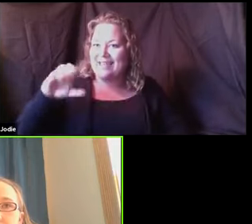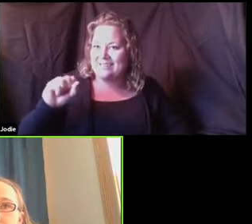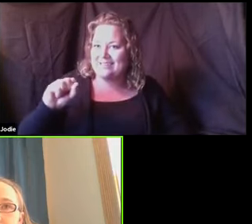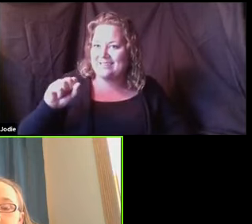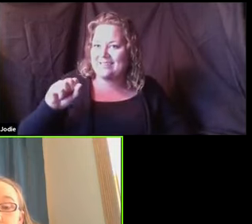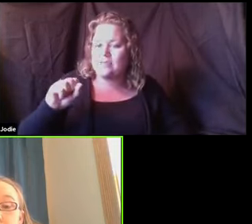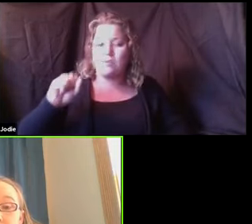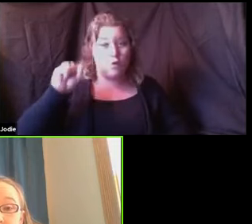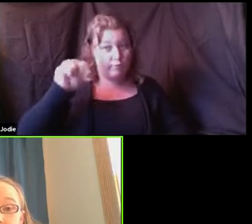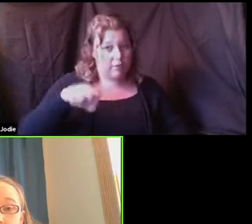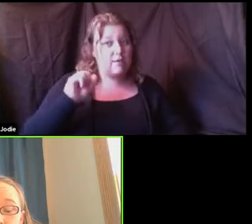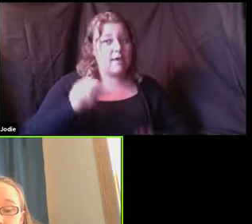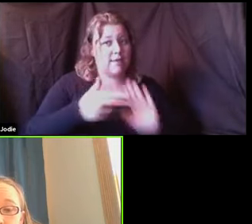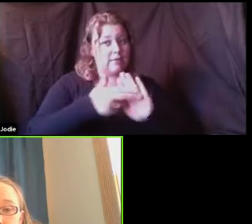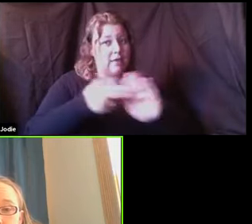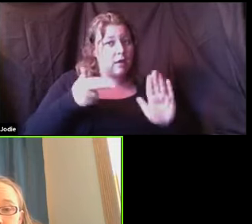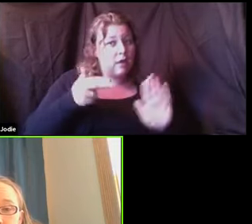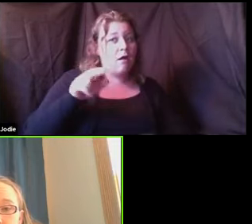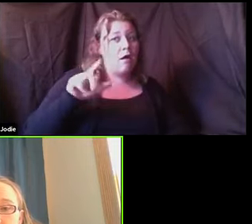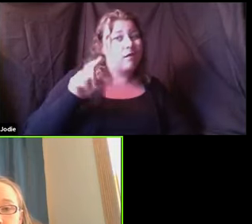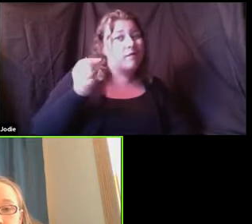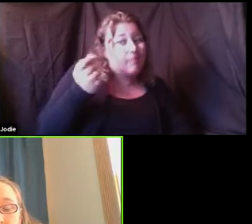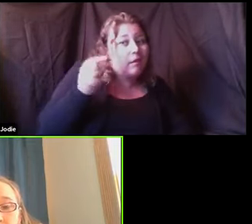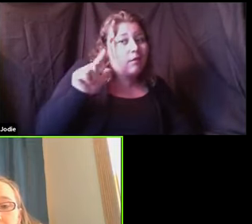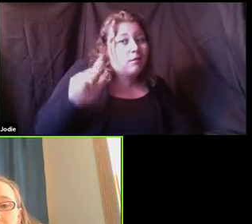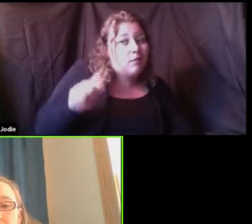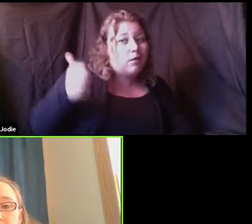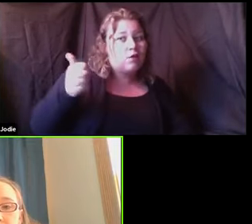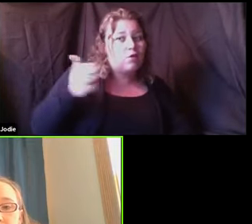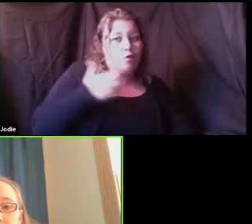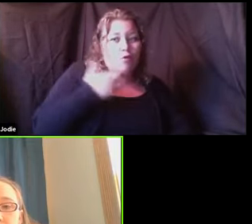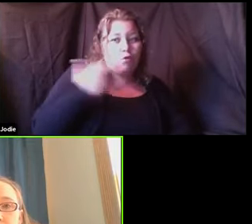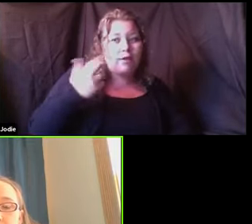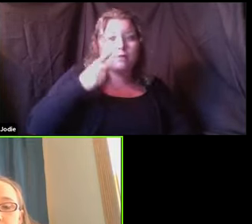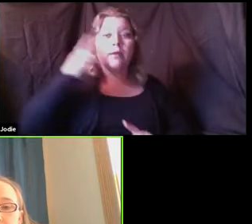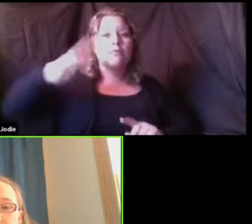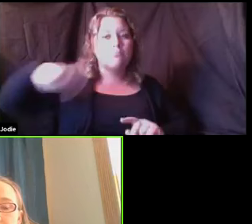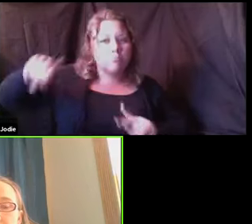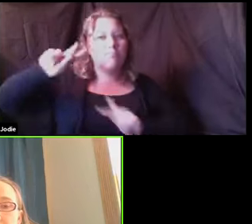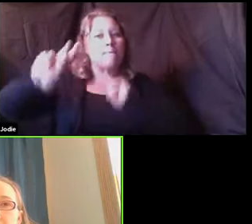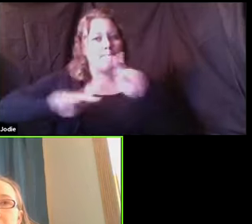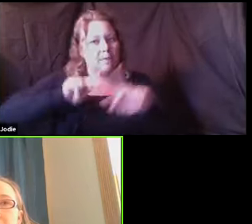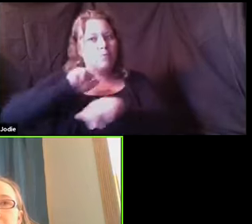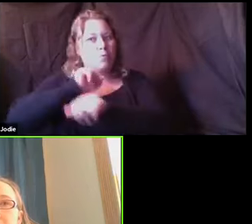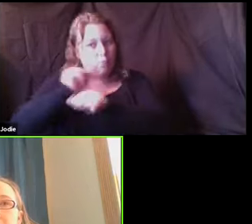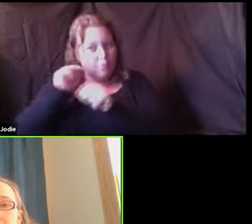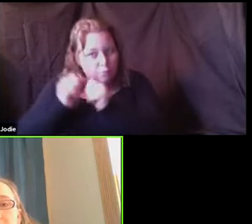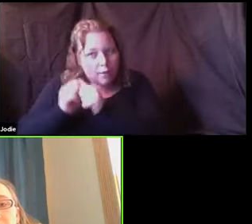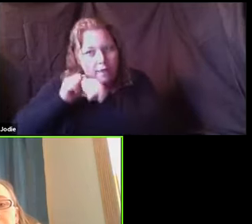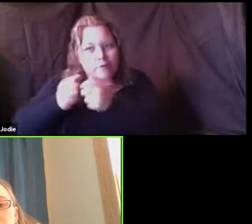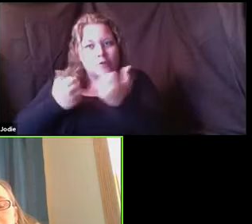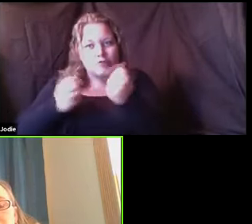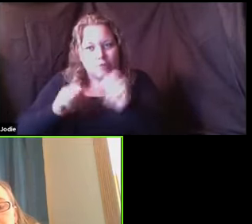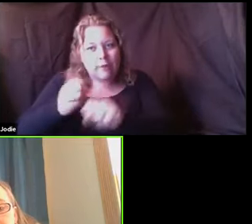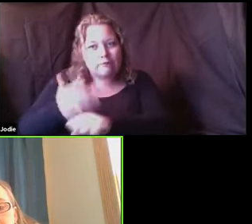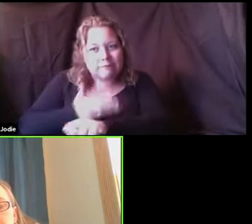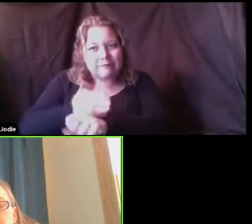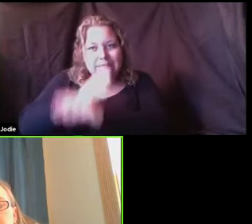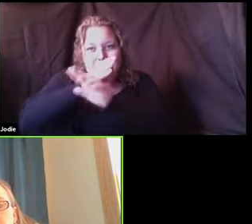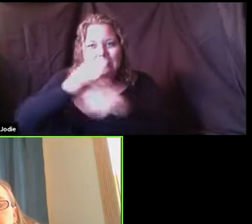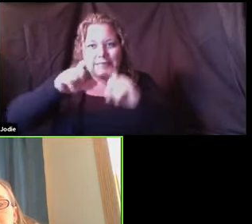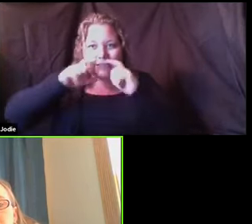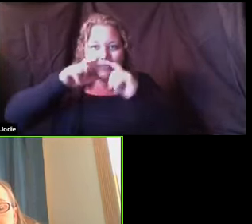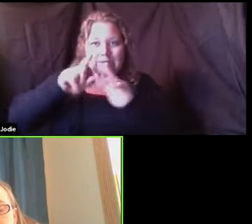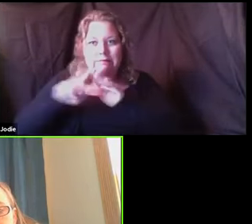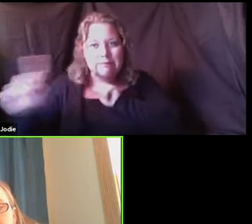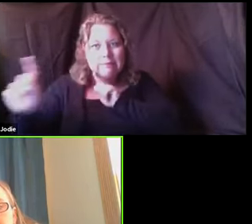is lower than it could have been because we've had really great compliance and good work with our community, it does mean that we do have